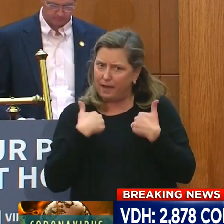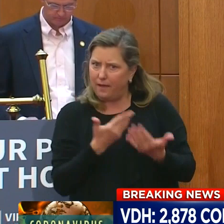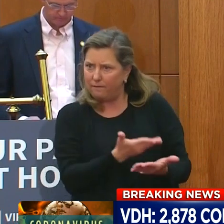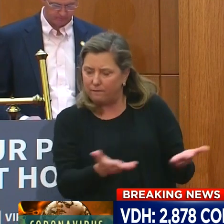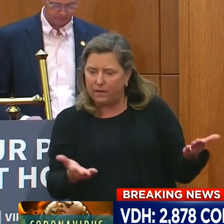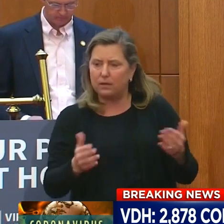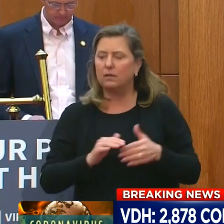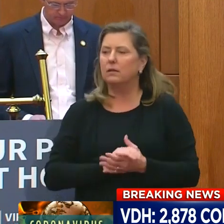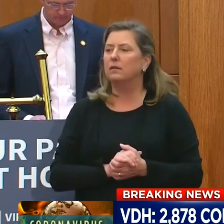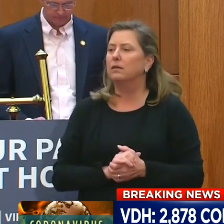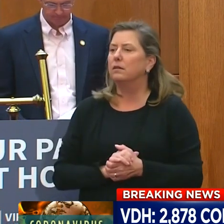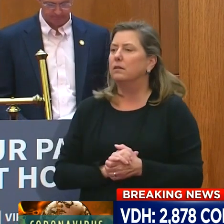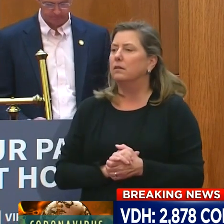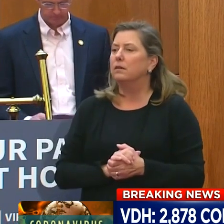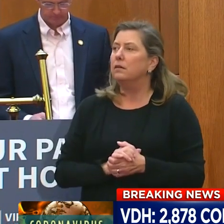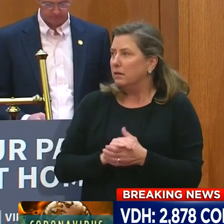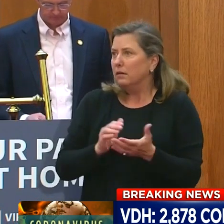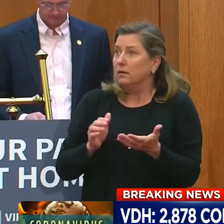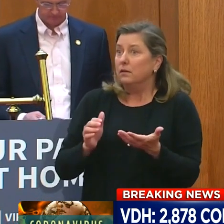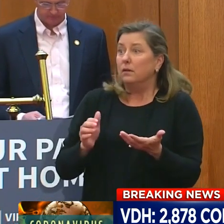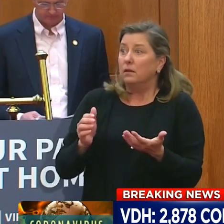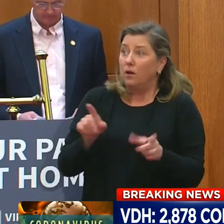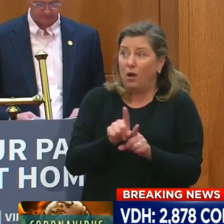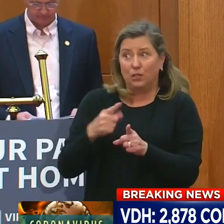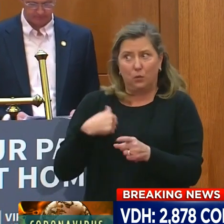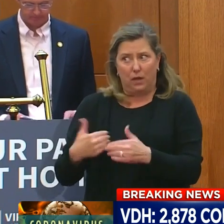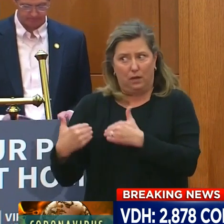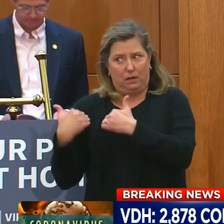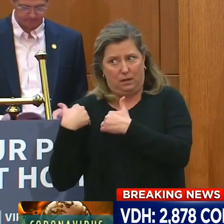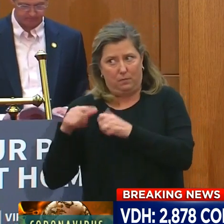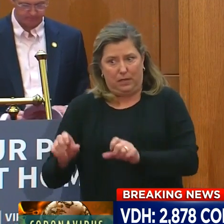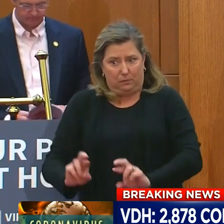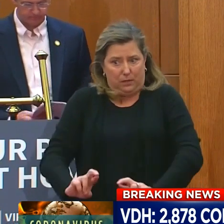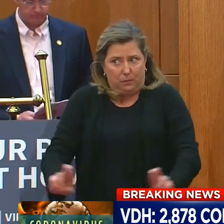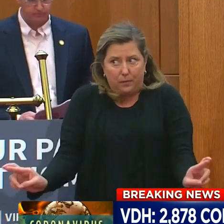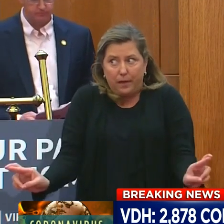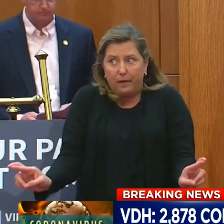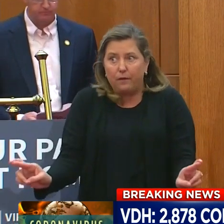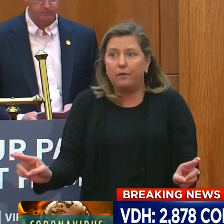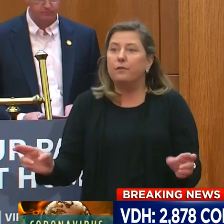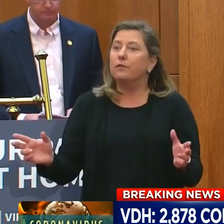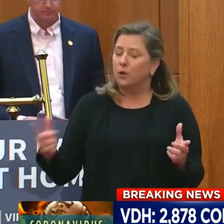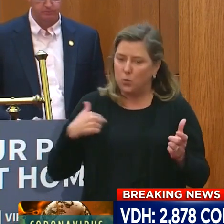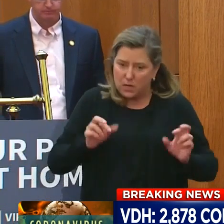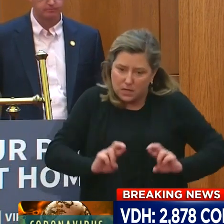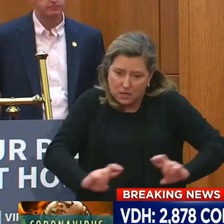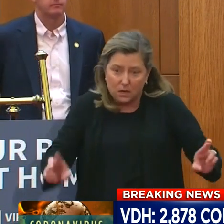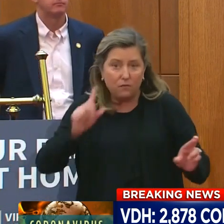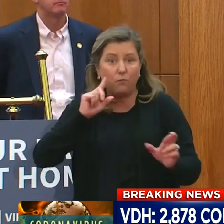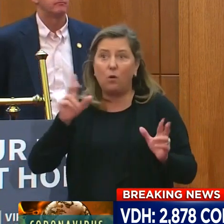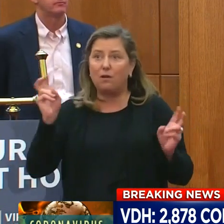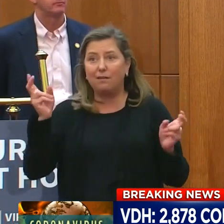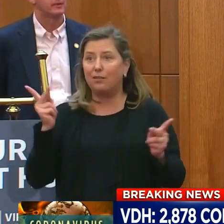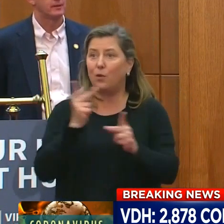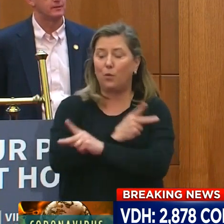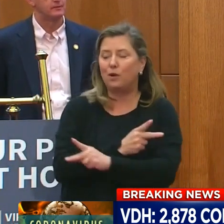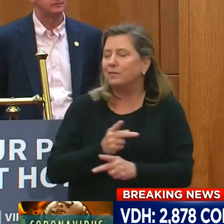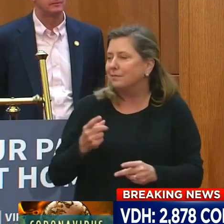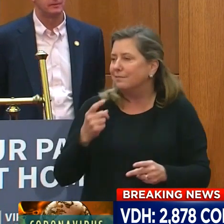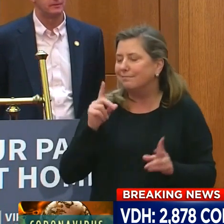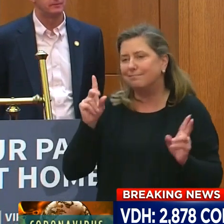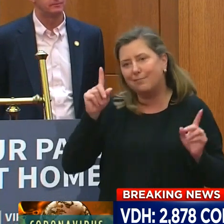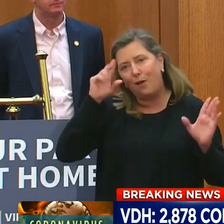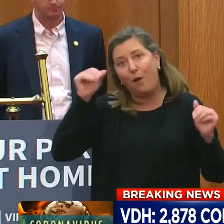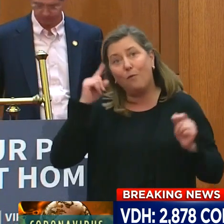have a responsibility to prepare, and we have prepared for the worst. As I've always said, we hope